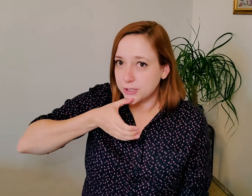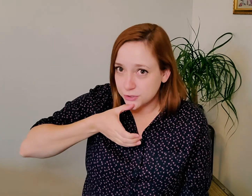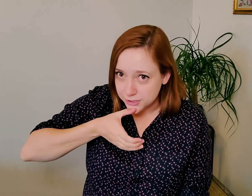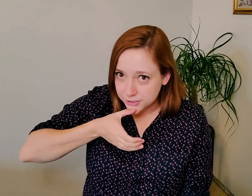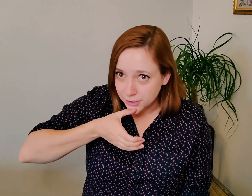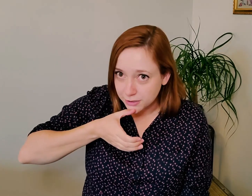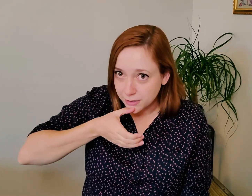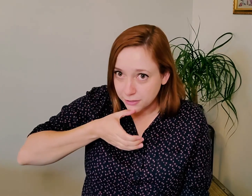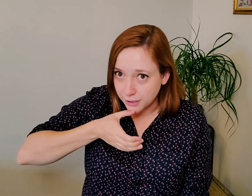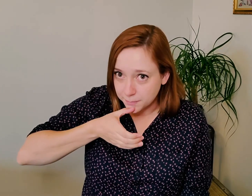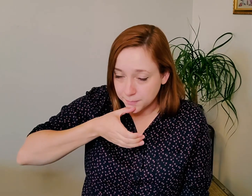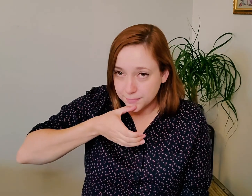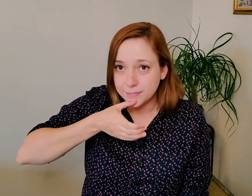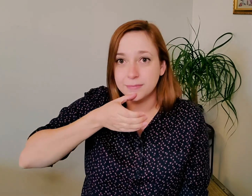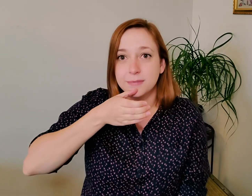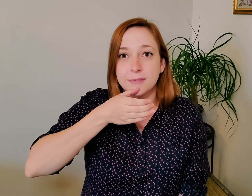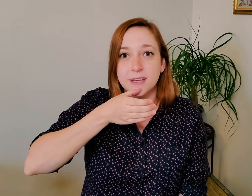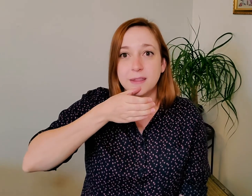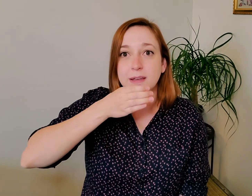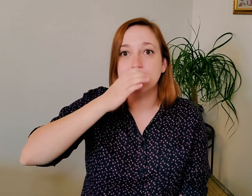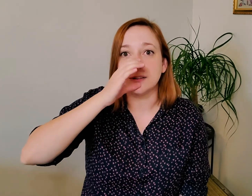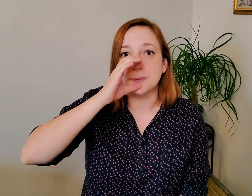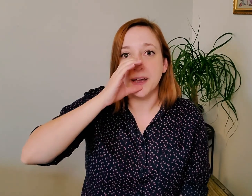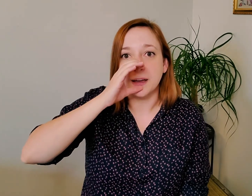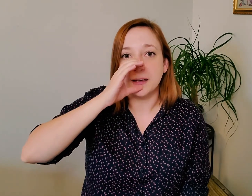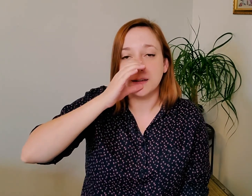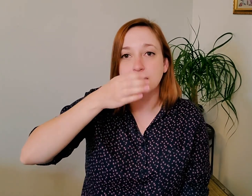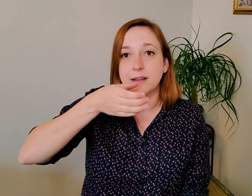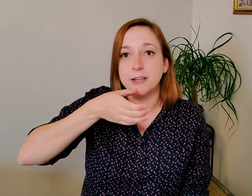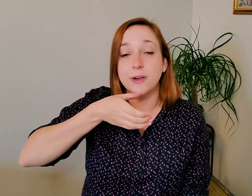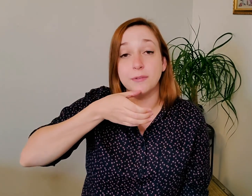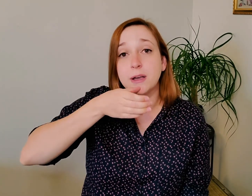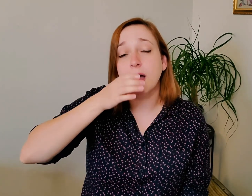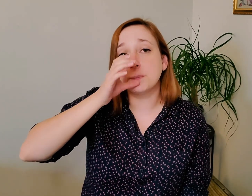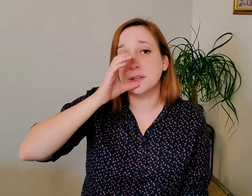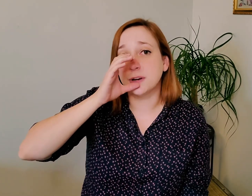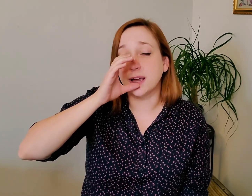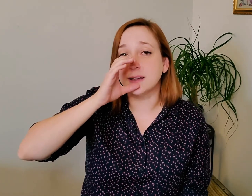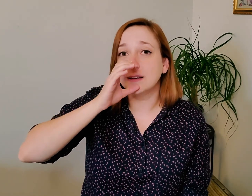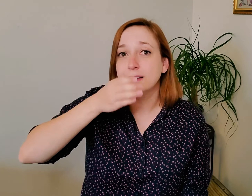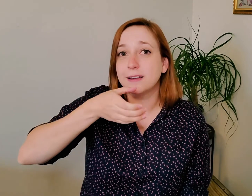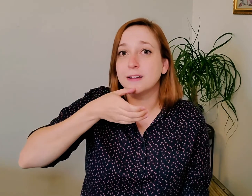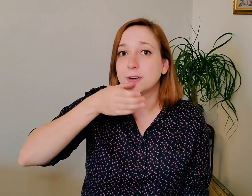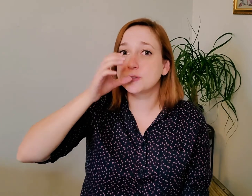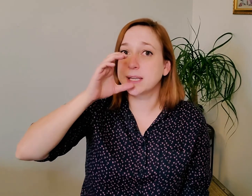just our thumb, and then tilt it back, kind of like you have a cup in your hand and are drinking.